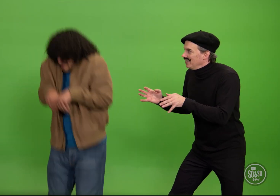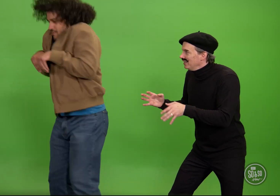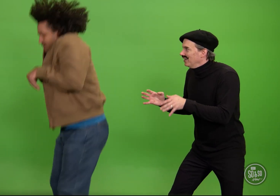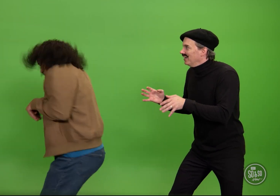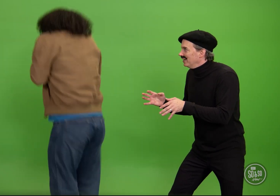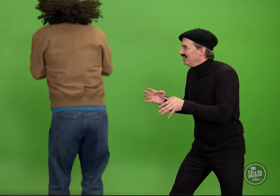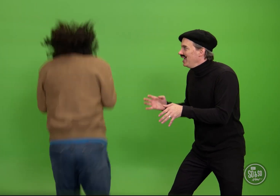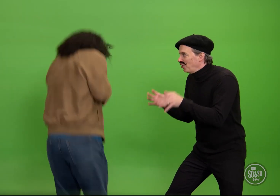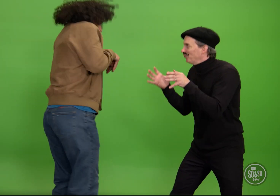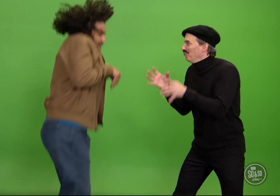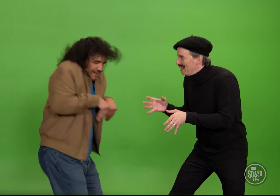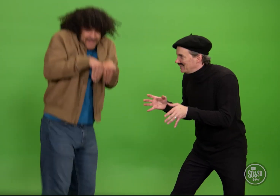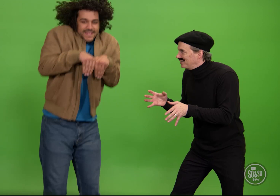rabbit a turtle